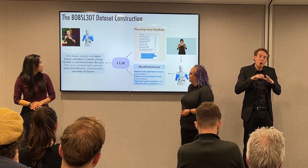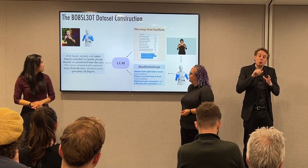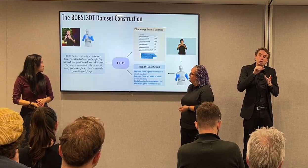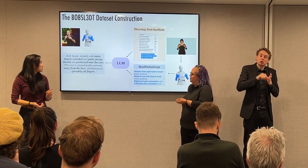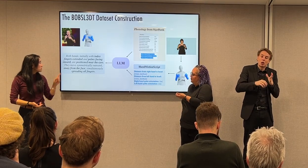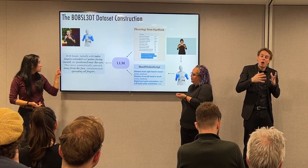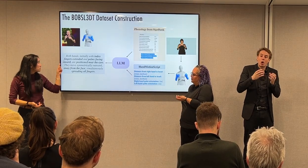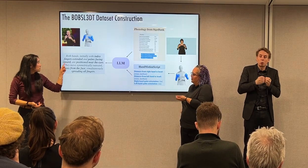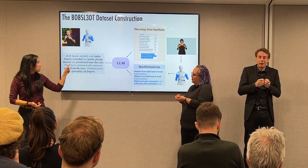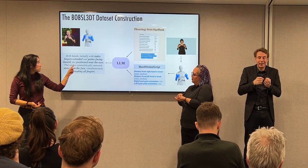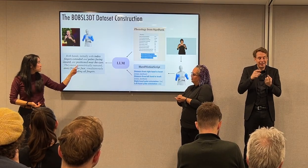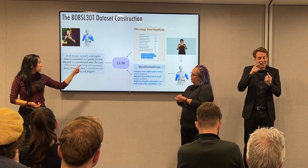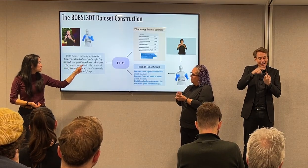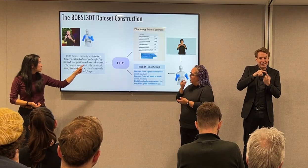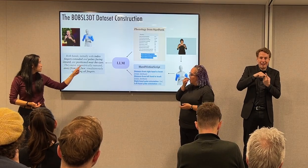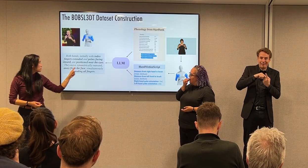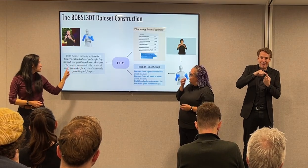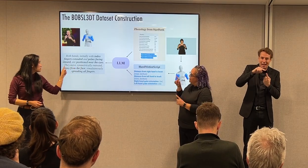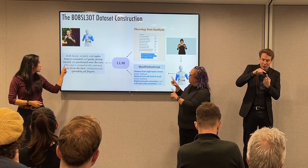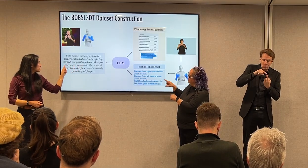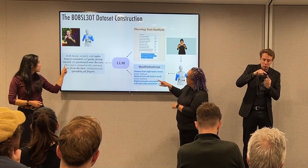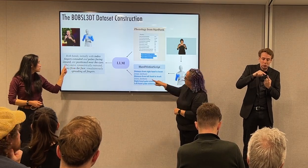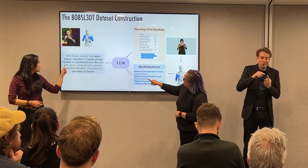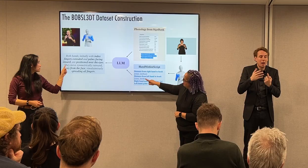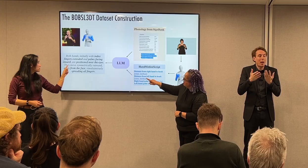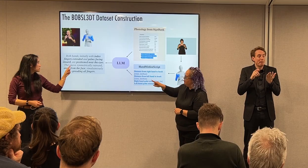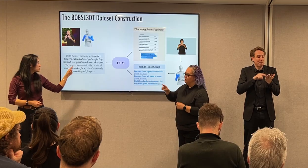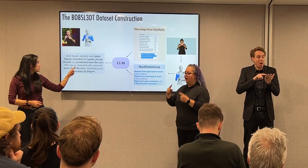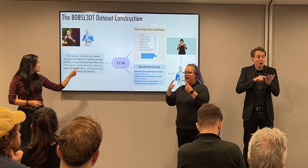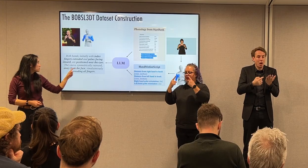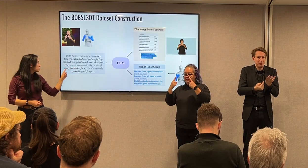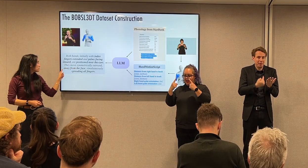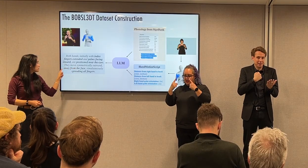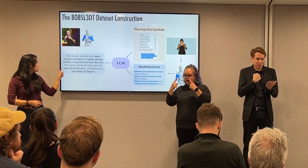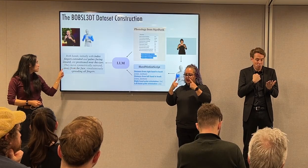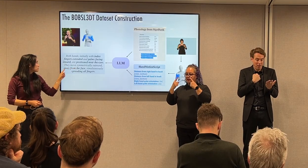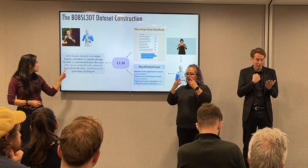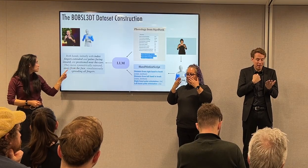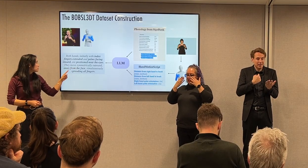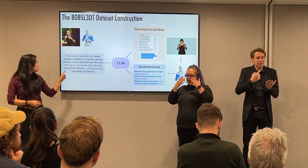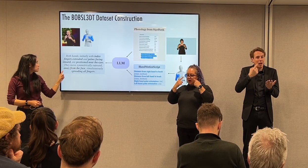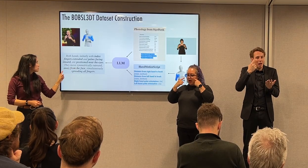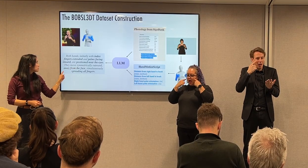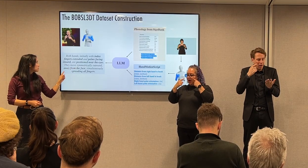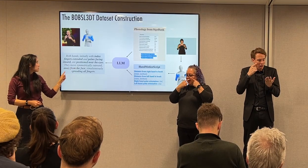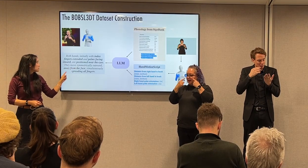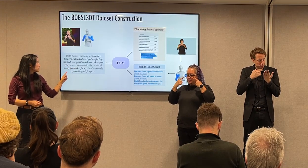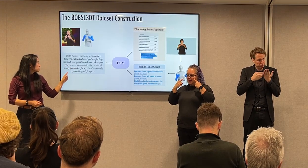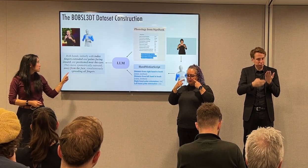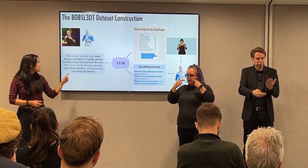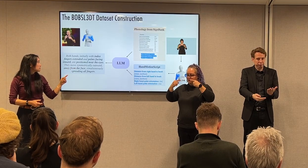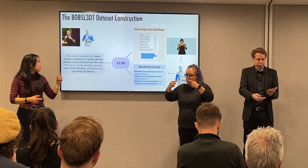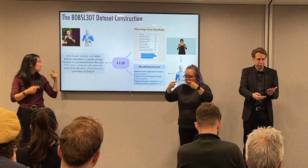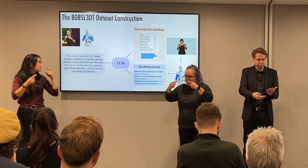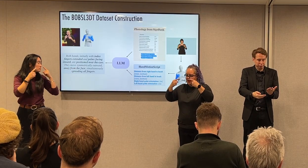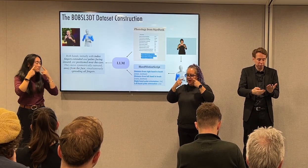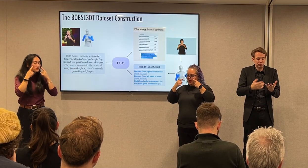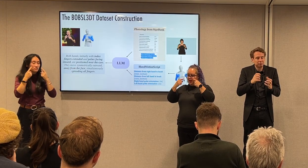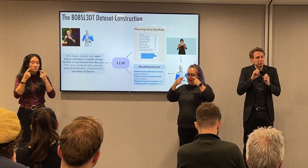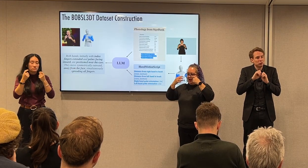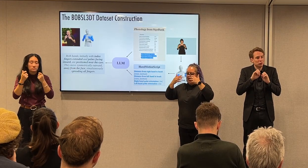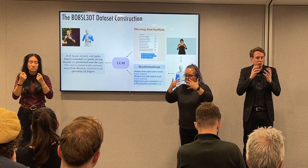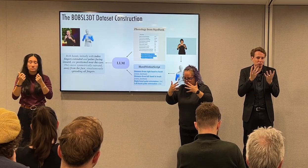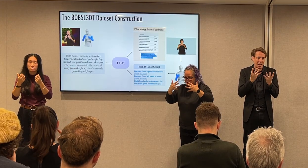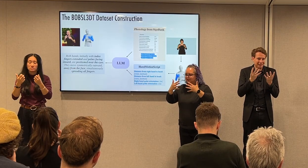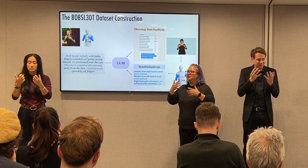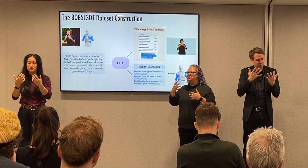and palms facing inward, position near the eyes, and that they move away from the face, spreading all fingers. So you